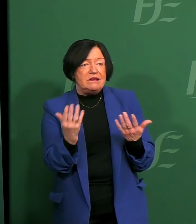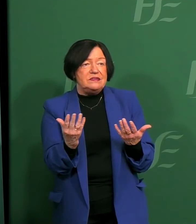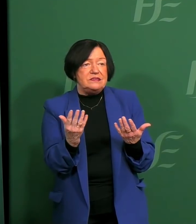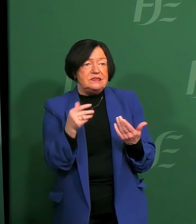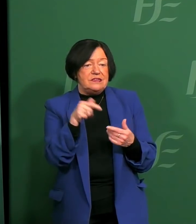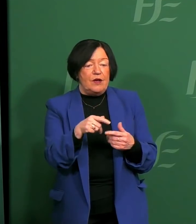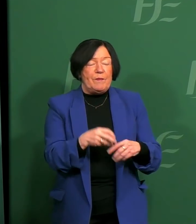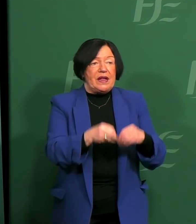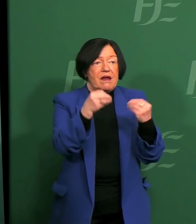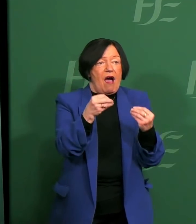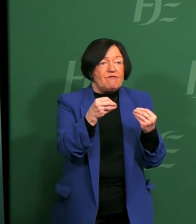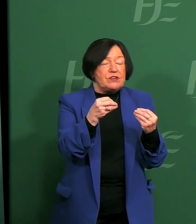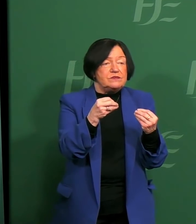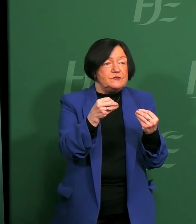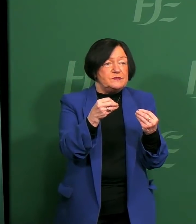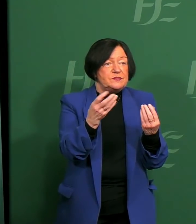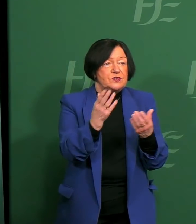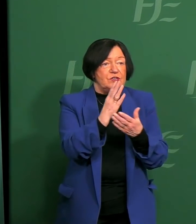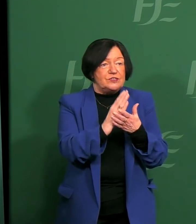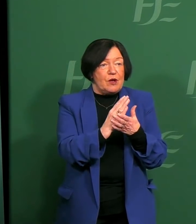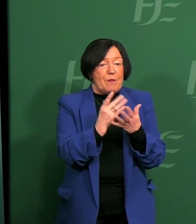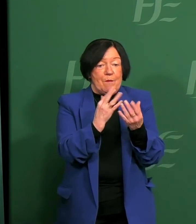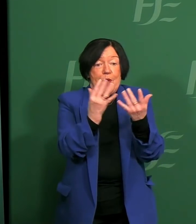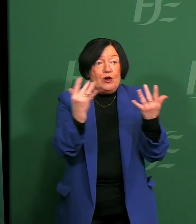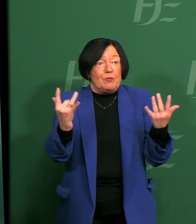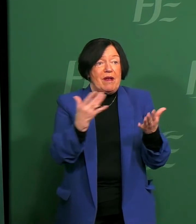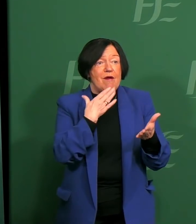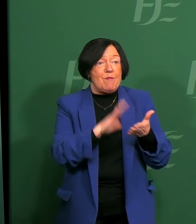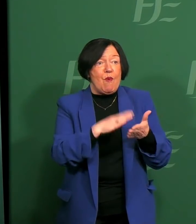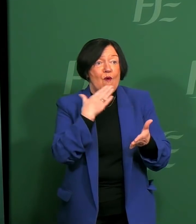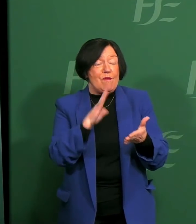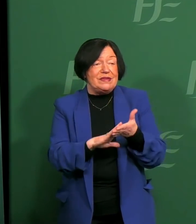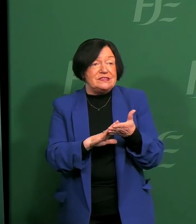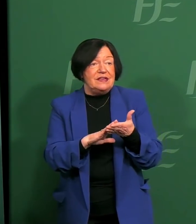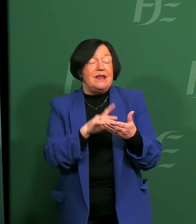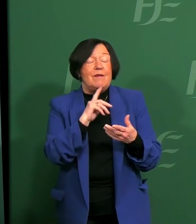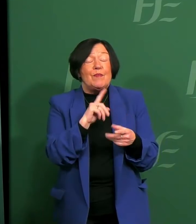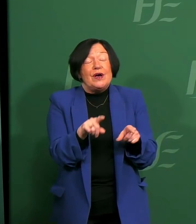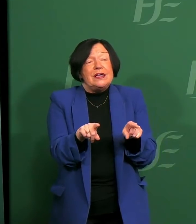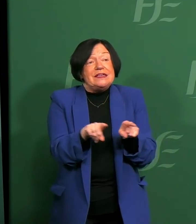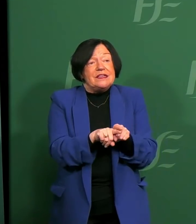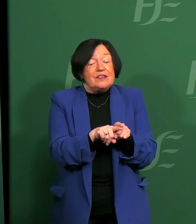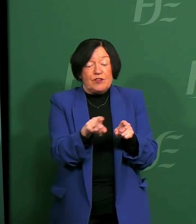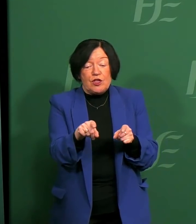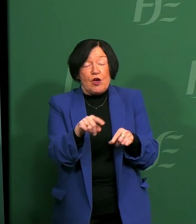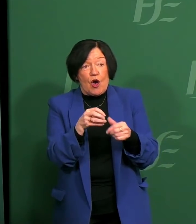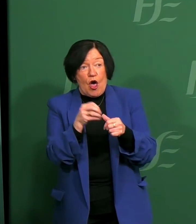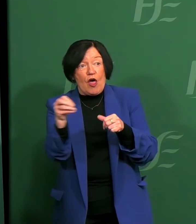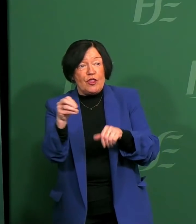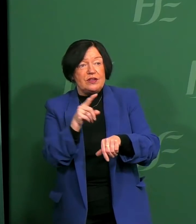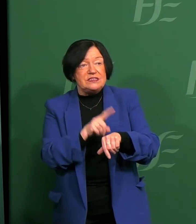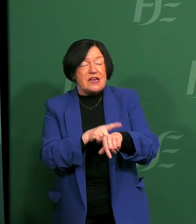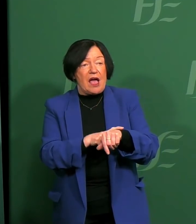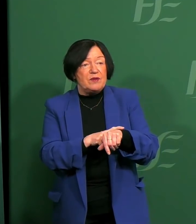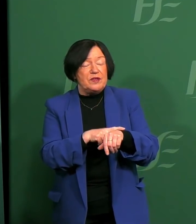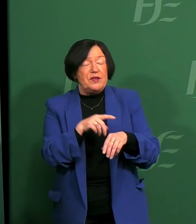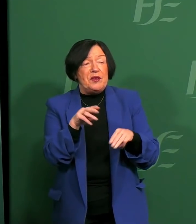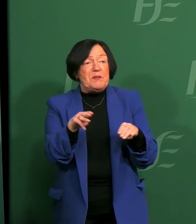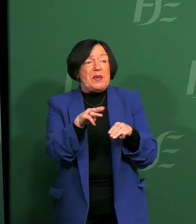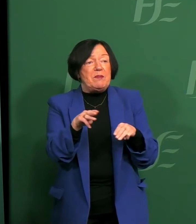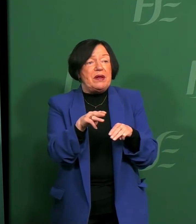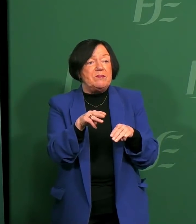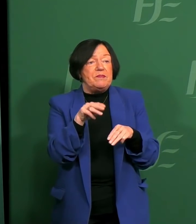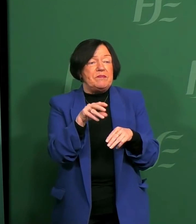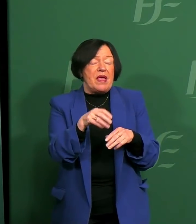be offering some multiple appointments. But equally, there have been occasions also where people